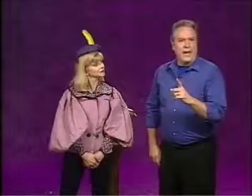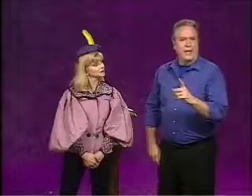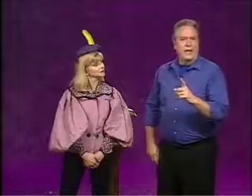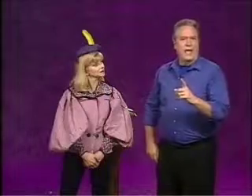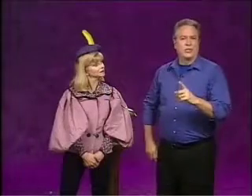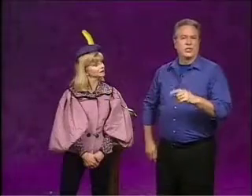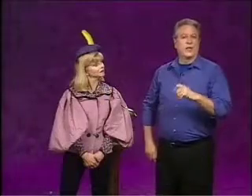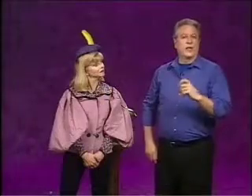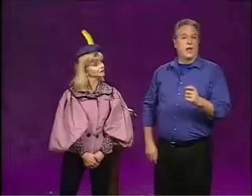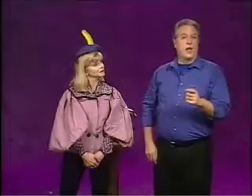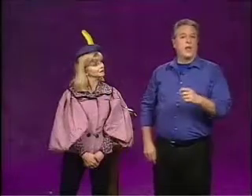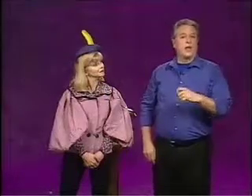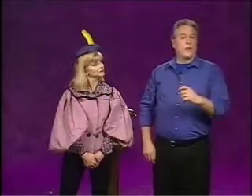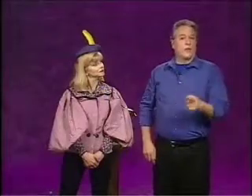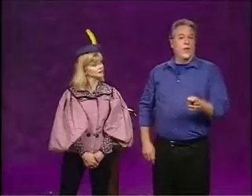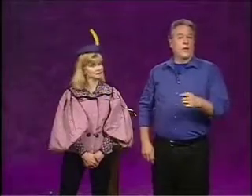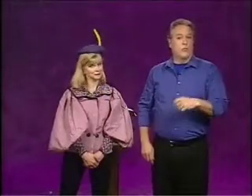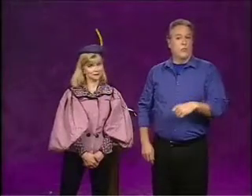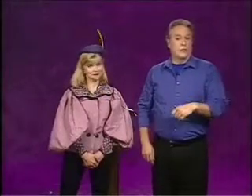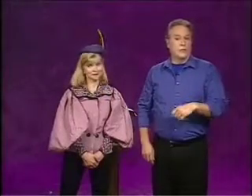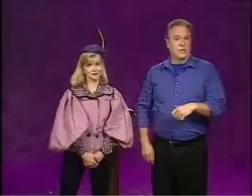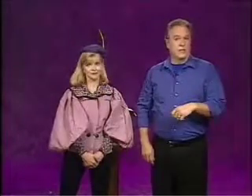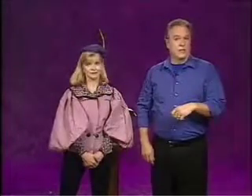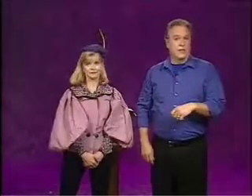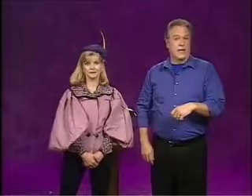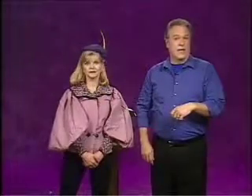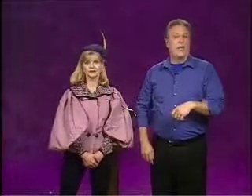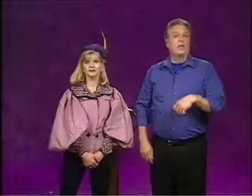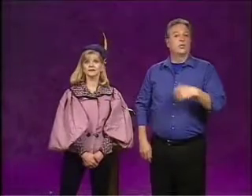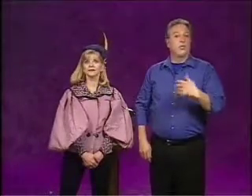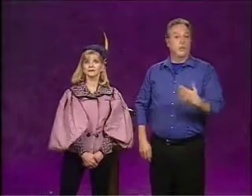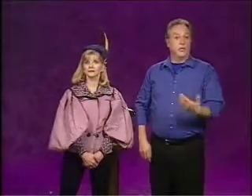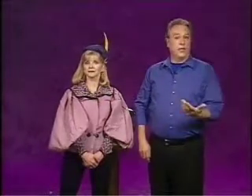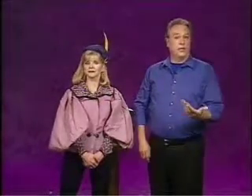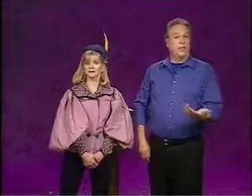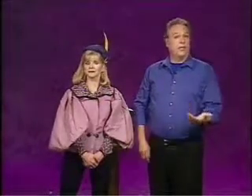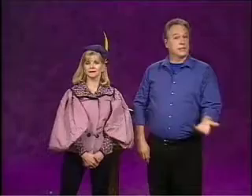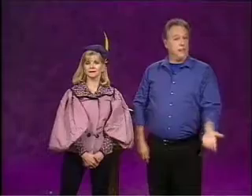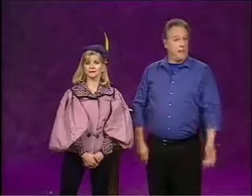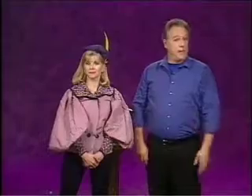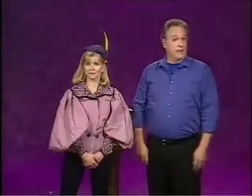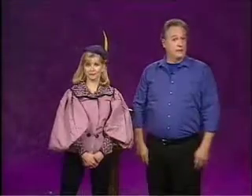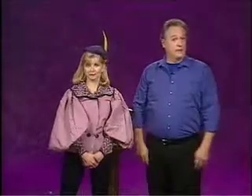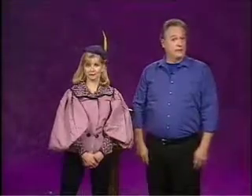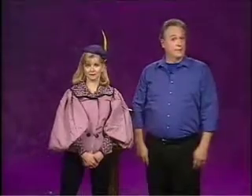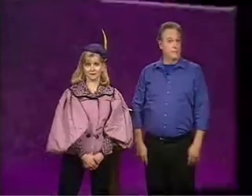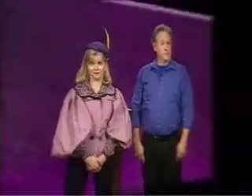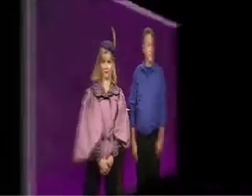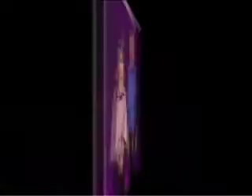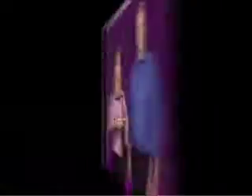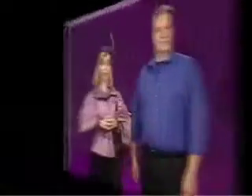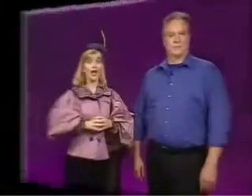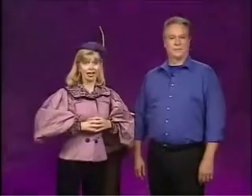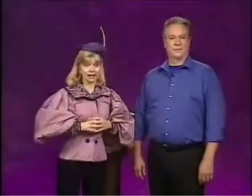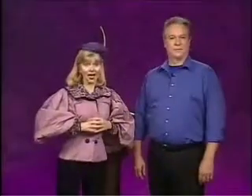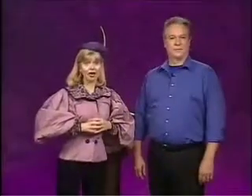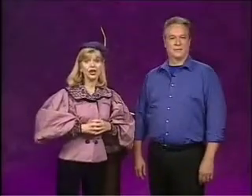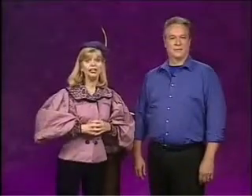any changes to the number of repeated movements in the sign to communicate a slow pace. Now let's